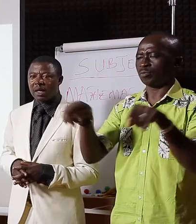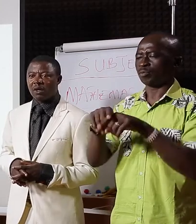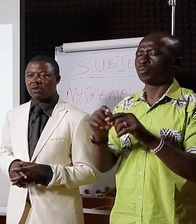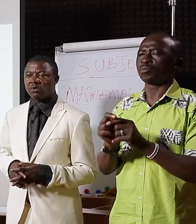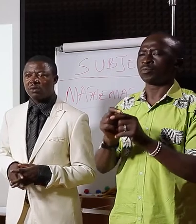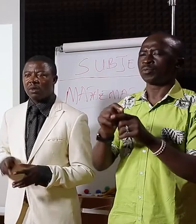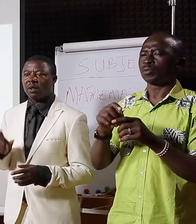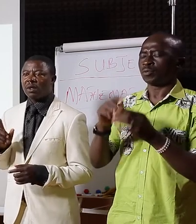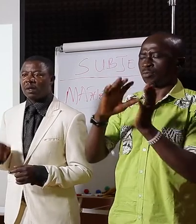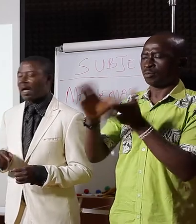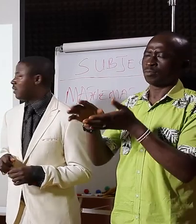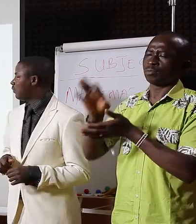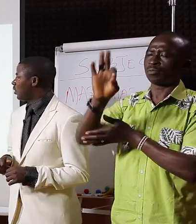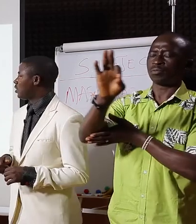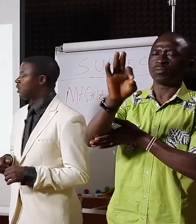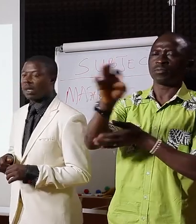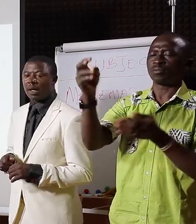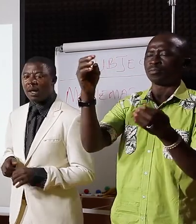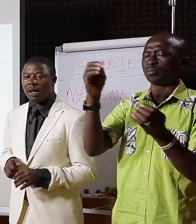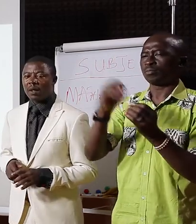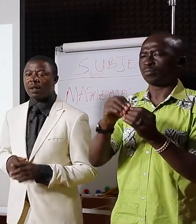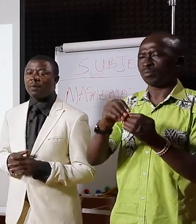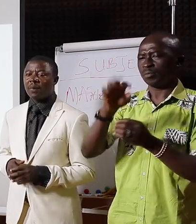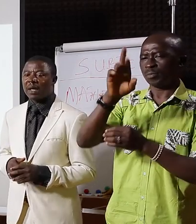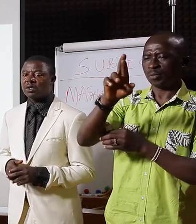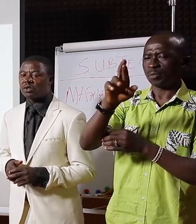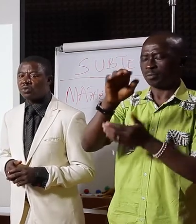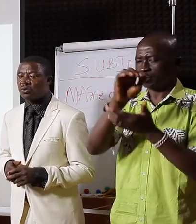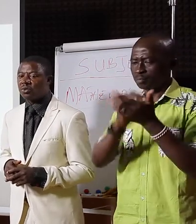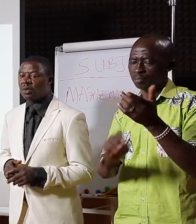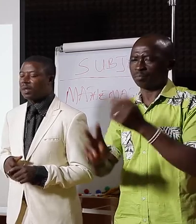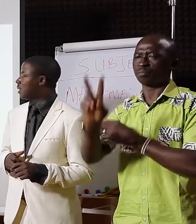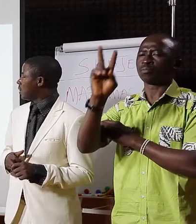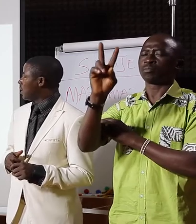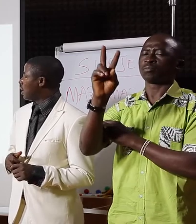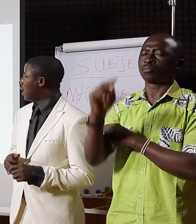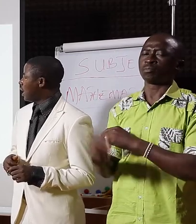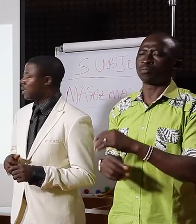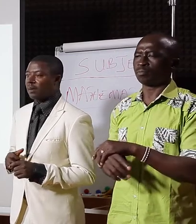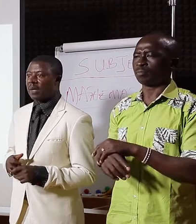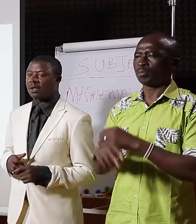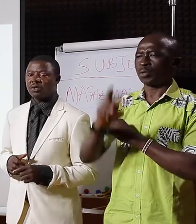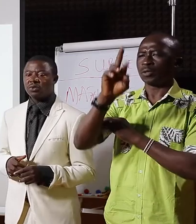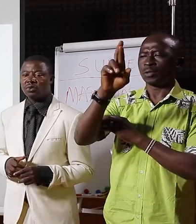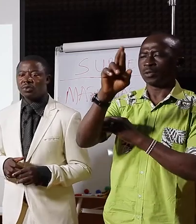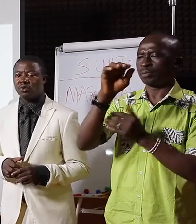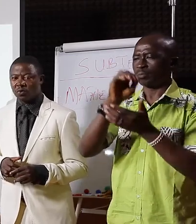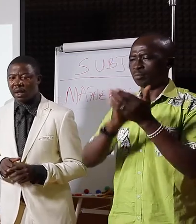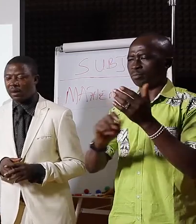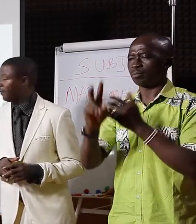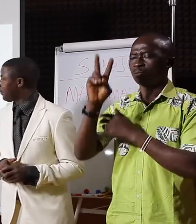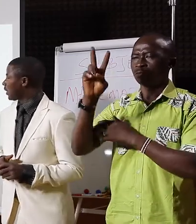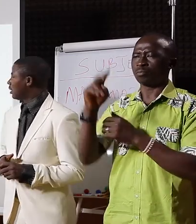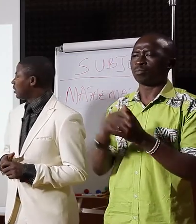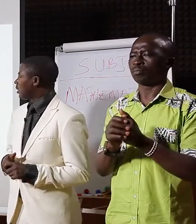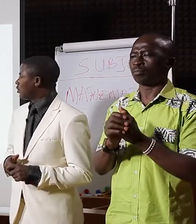with 9 equals to 9 plus r minus 2. R minus 2